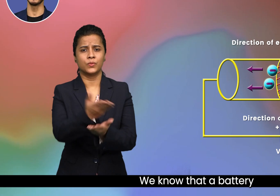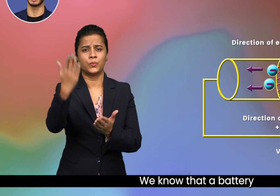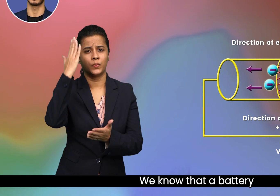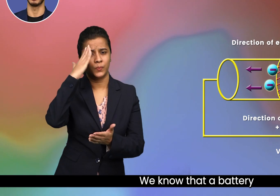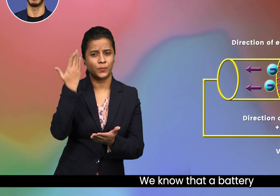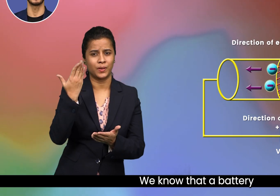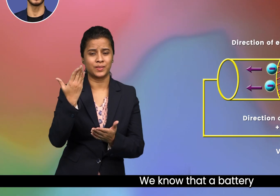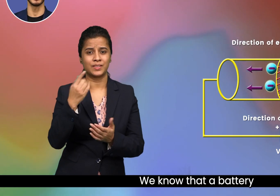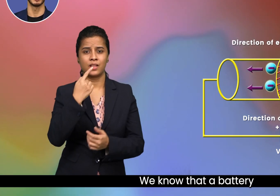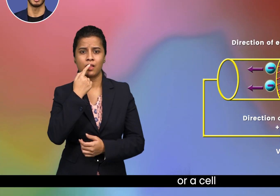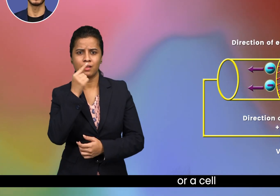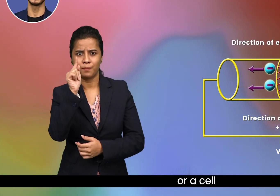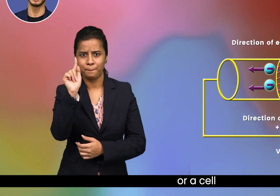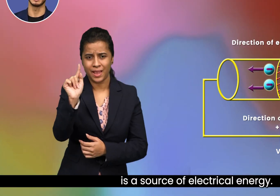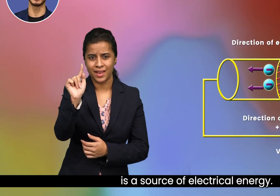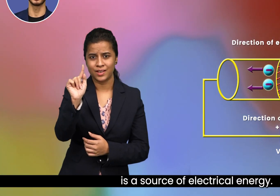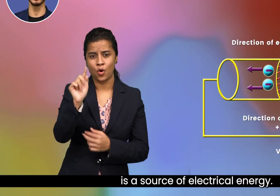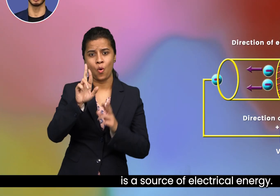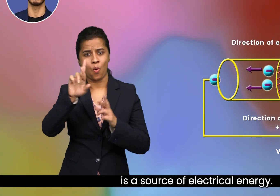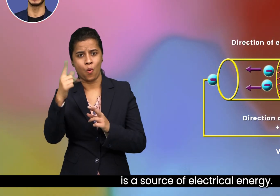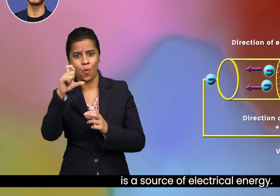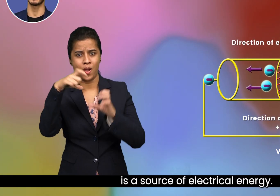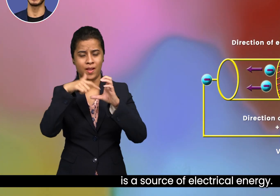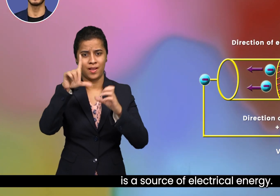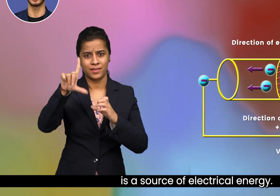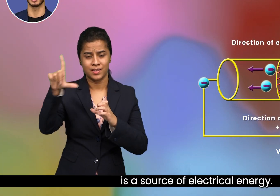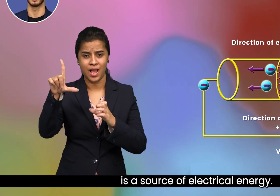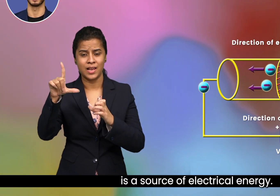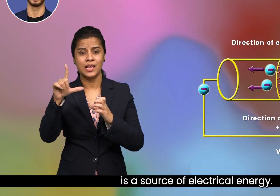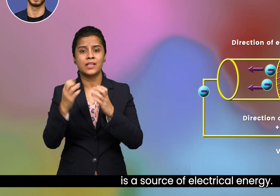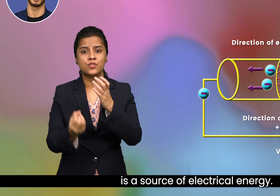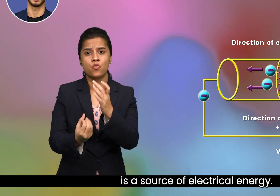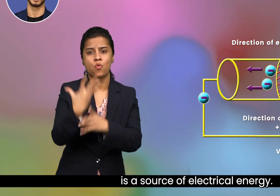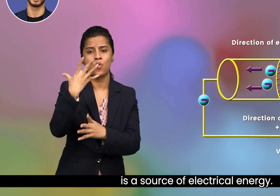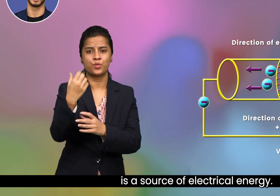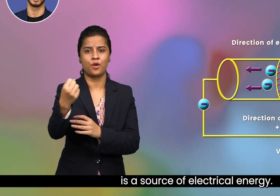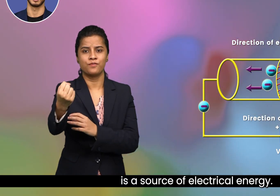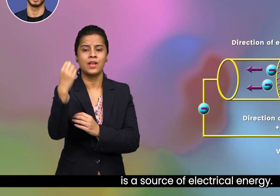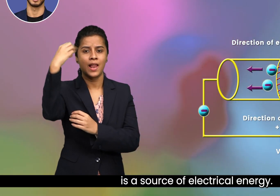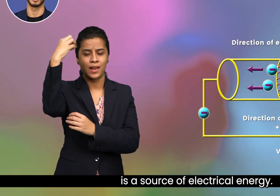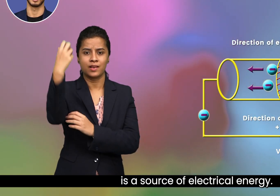We know that a battery or a cell is a source of electrical energy.